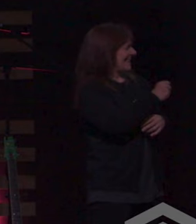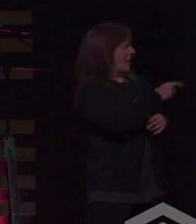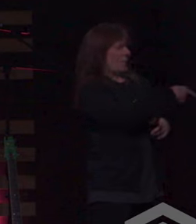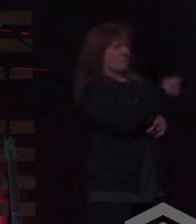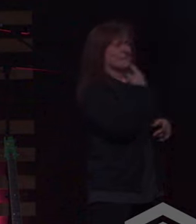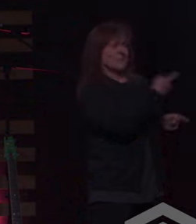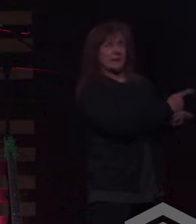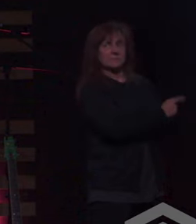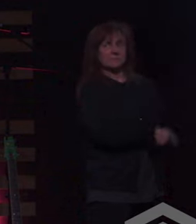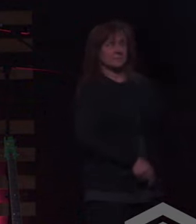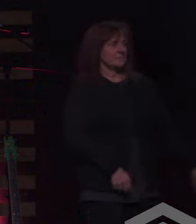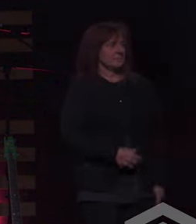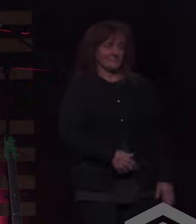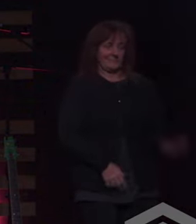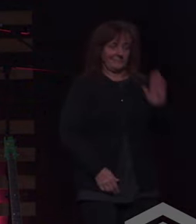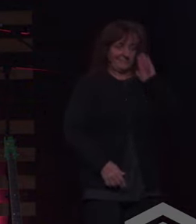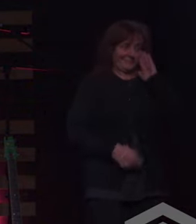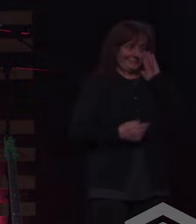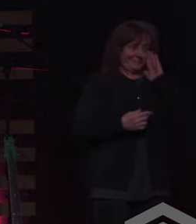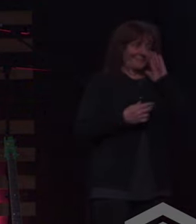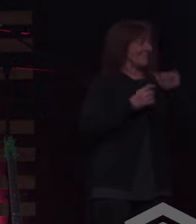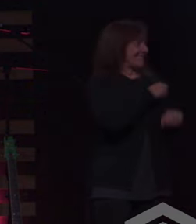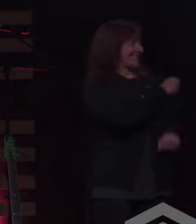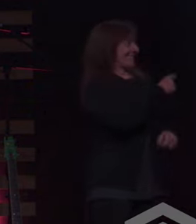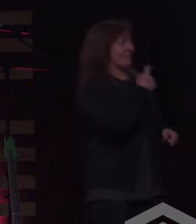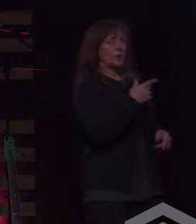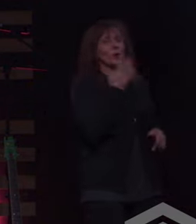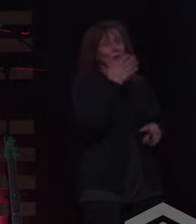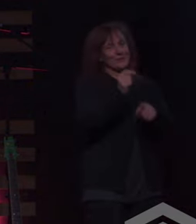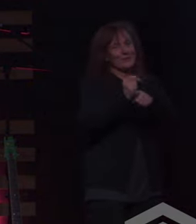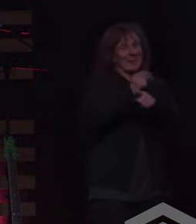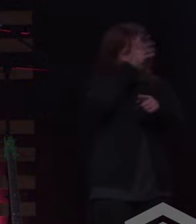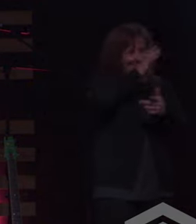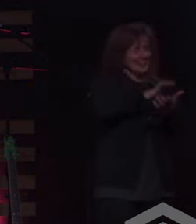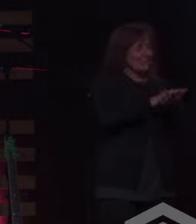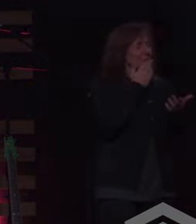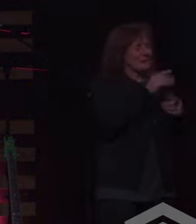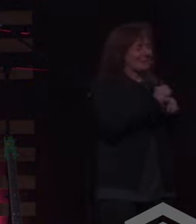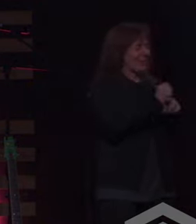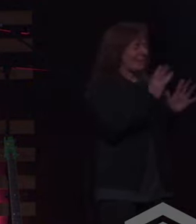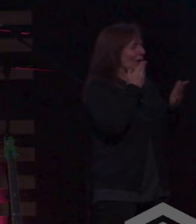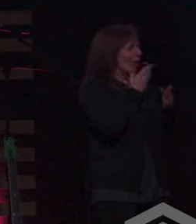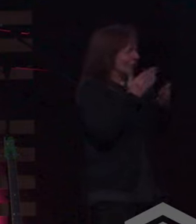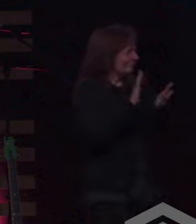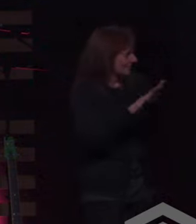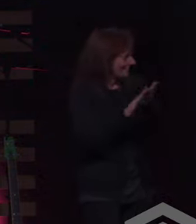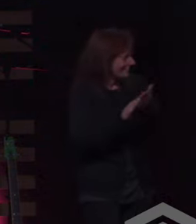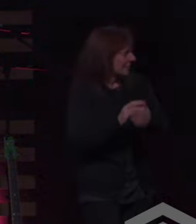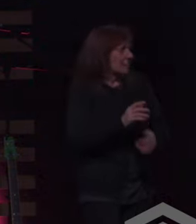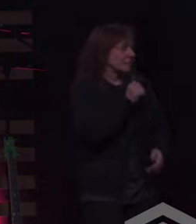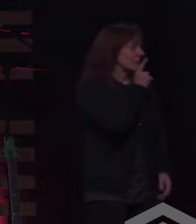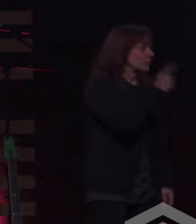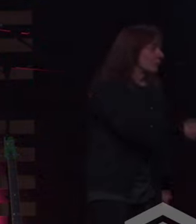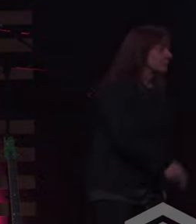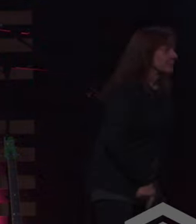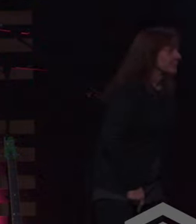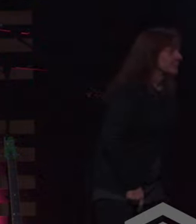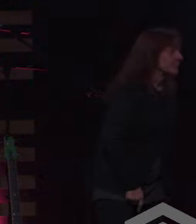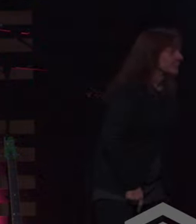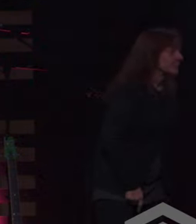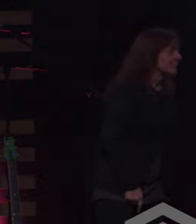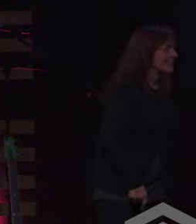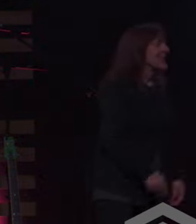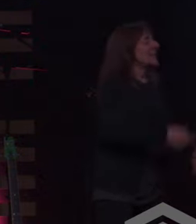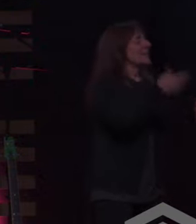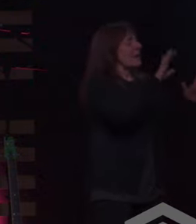she says. You know, like, yeah, you're in training. Good job. I see what you're doing. And I say, well, it's actually not true. God's